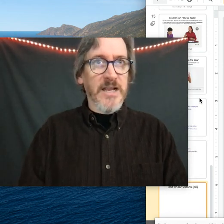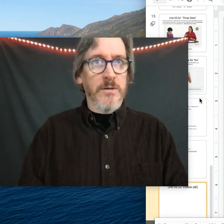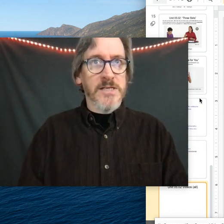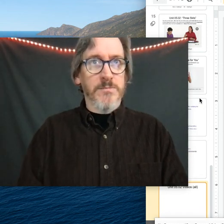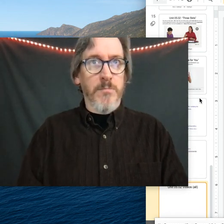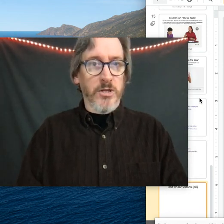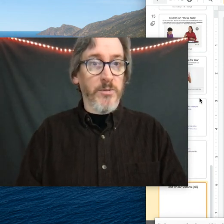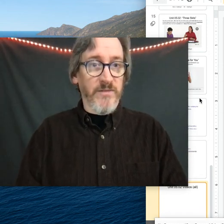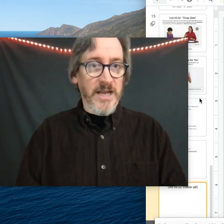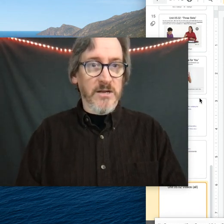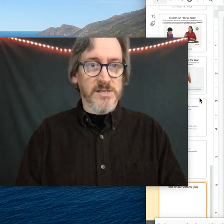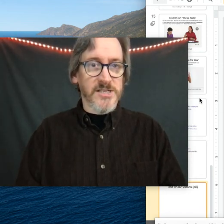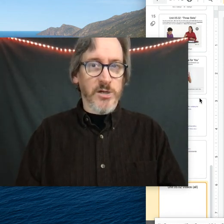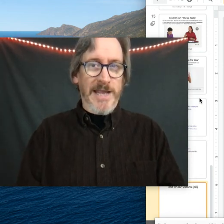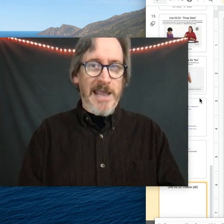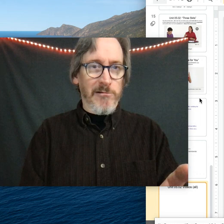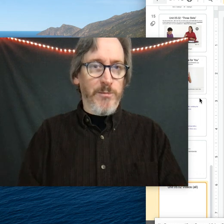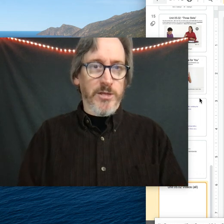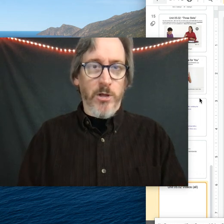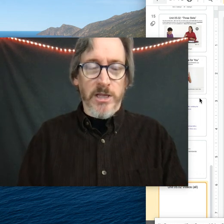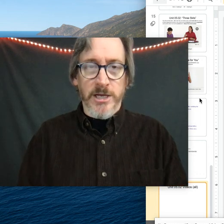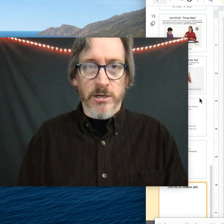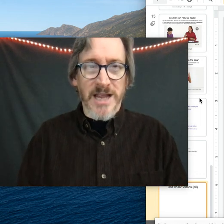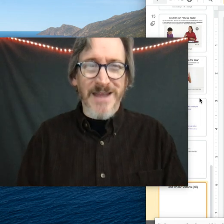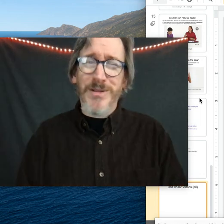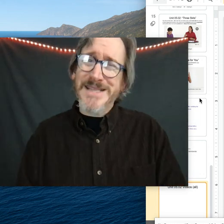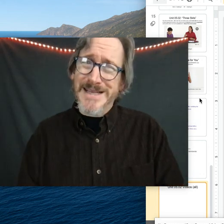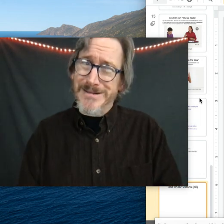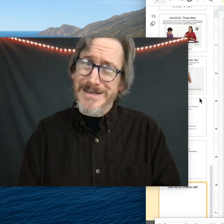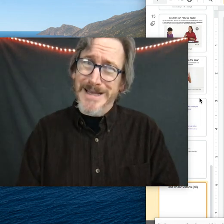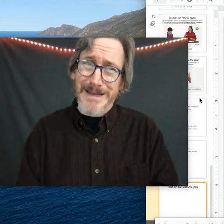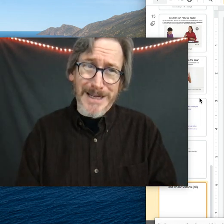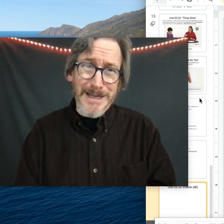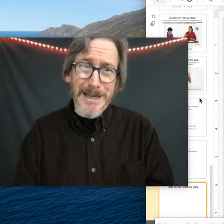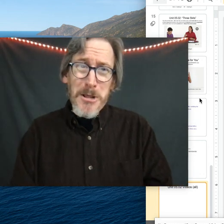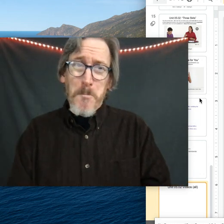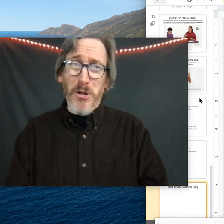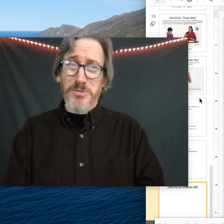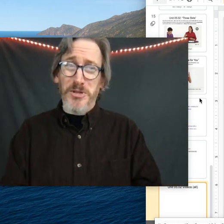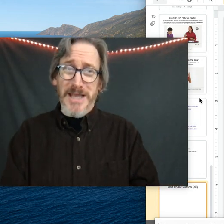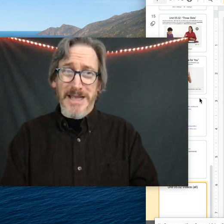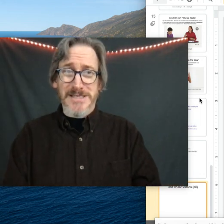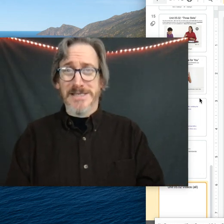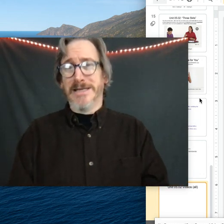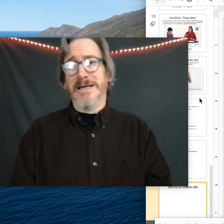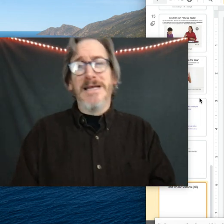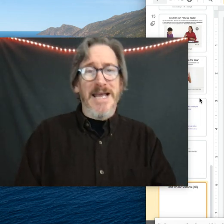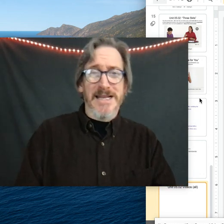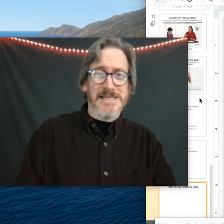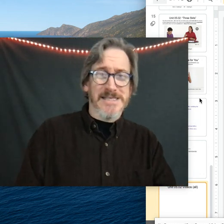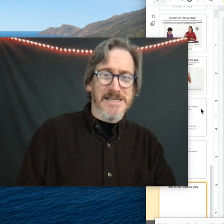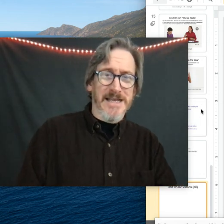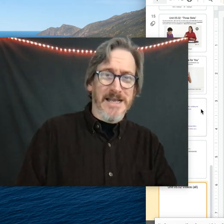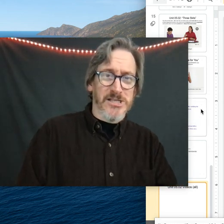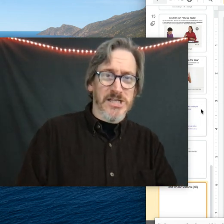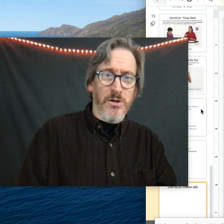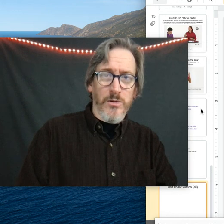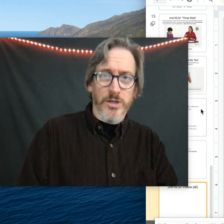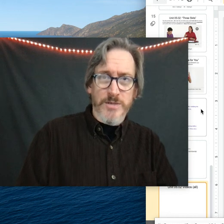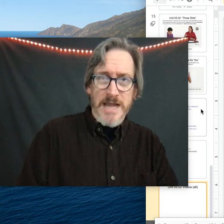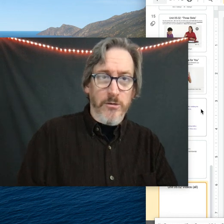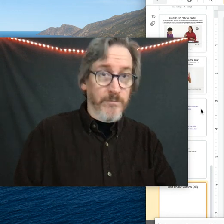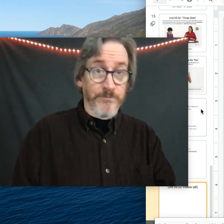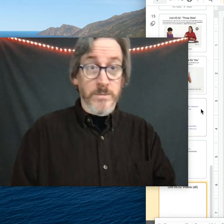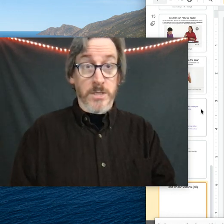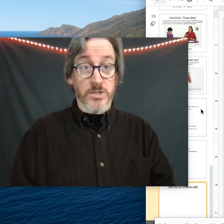that the video is multiple videos, so I can't really put them all in here. And plus they start to get like multiple gigs and it'll slow